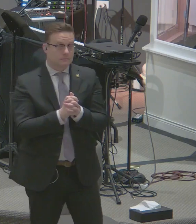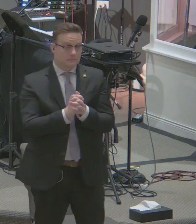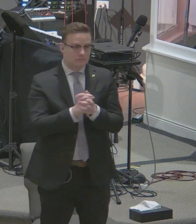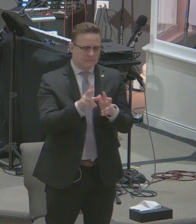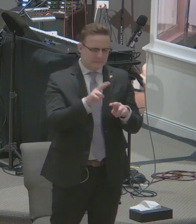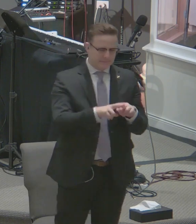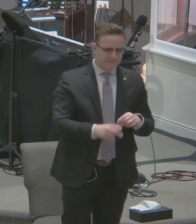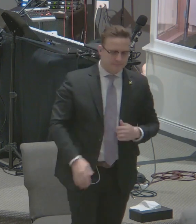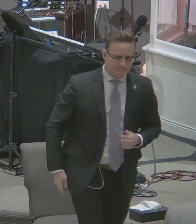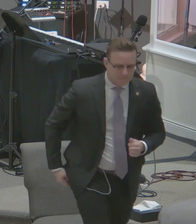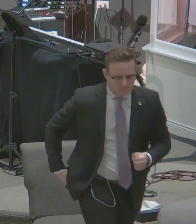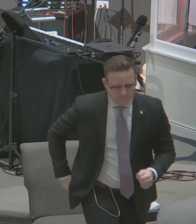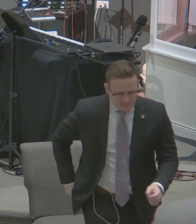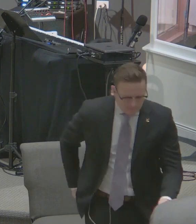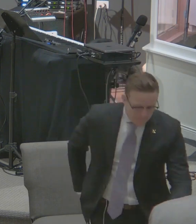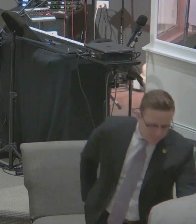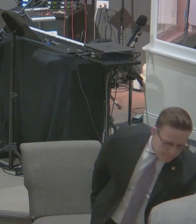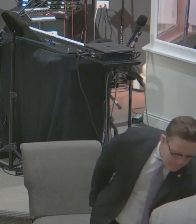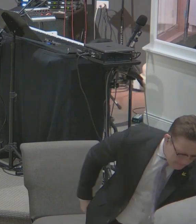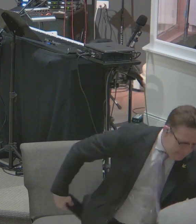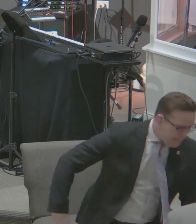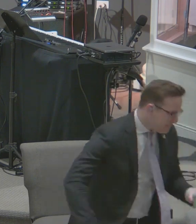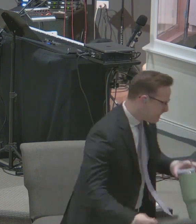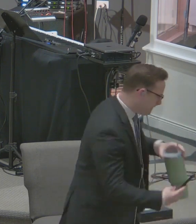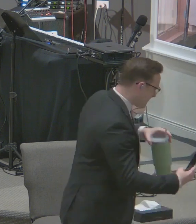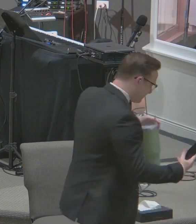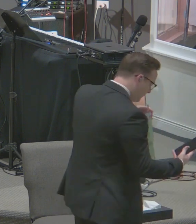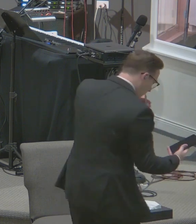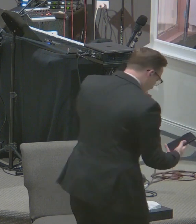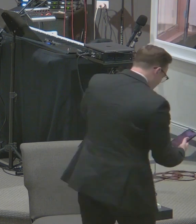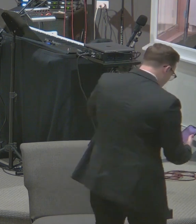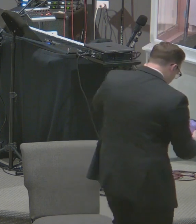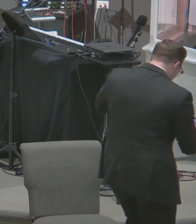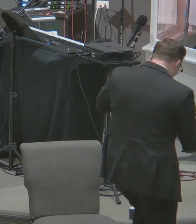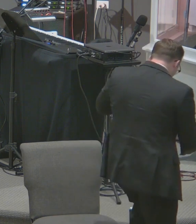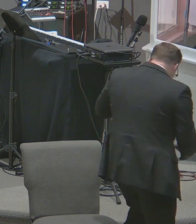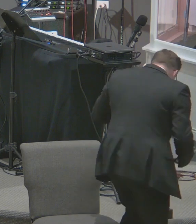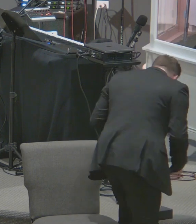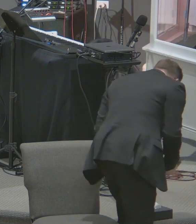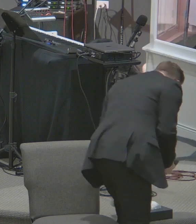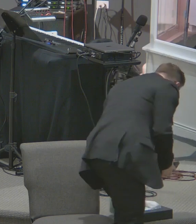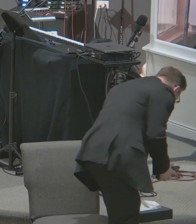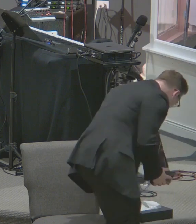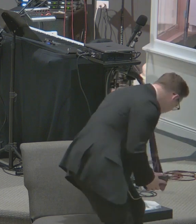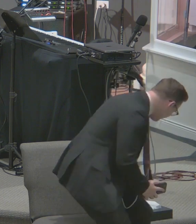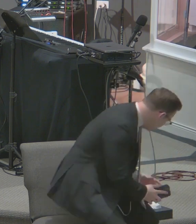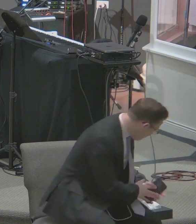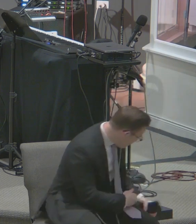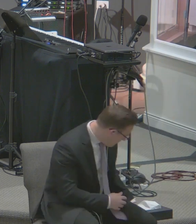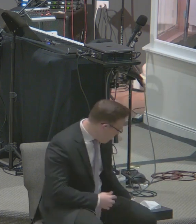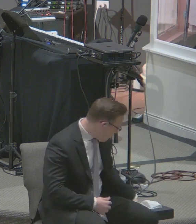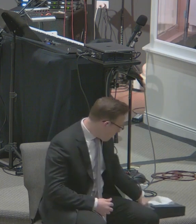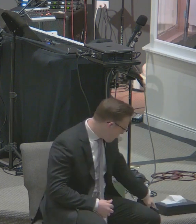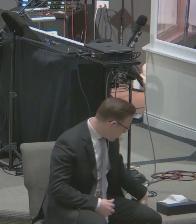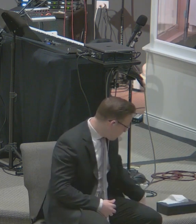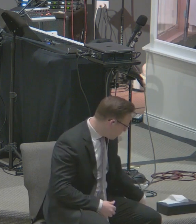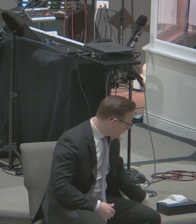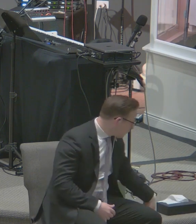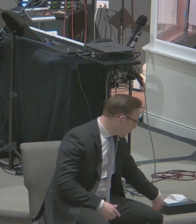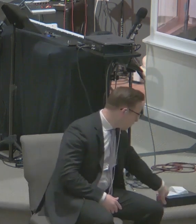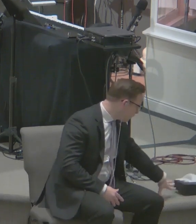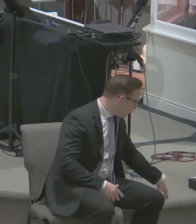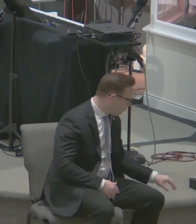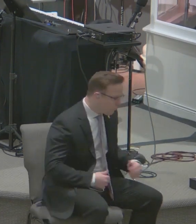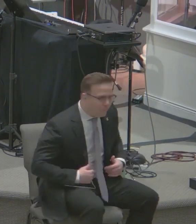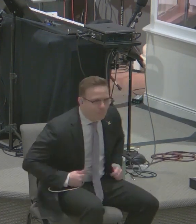You may be seated in the presence of the Lord. It's an honor to bring the Word of God this evening. Looking